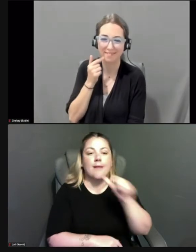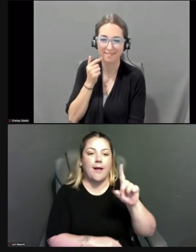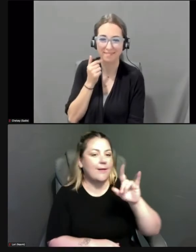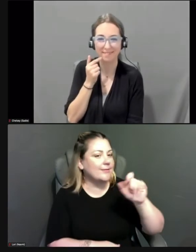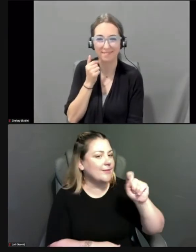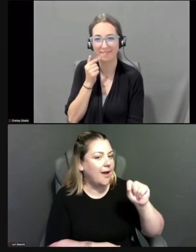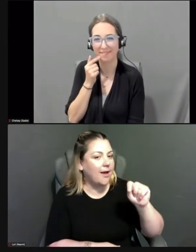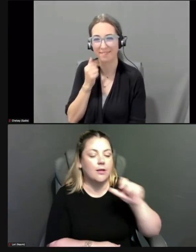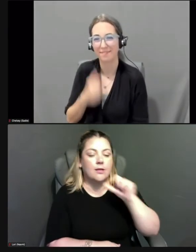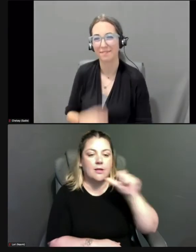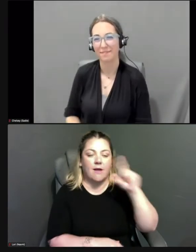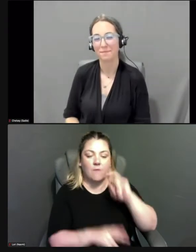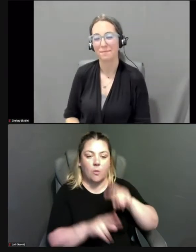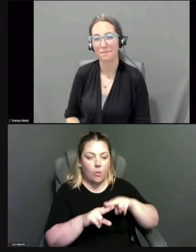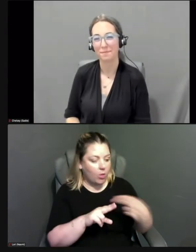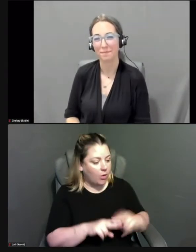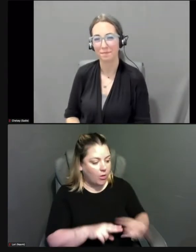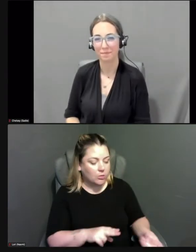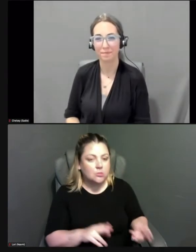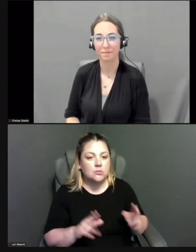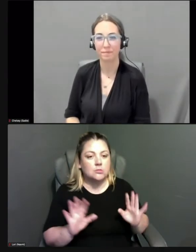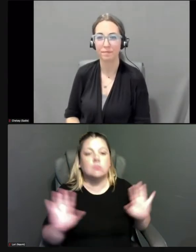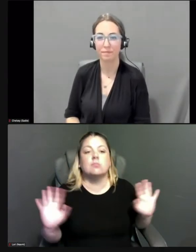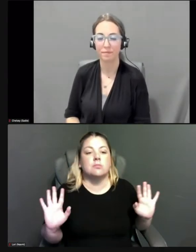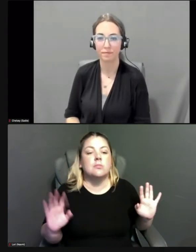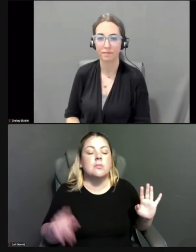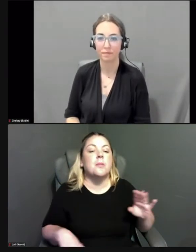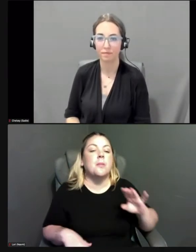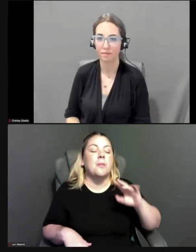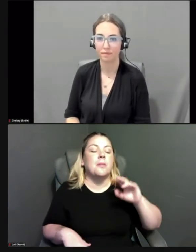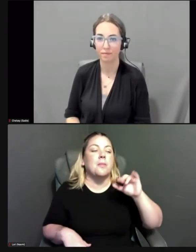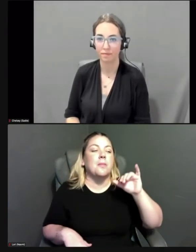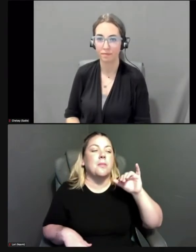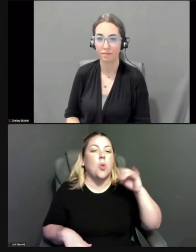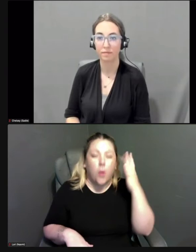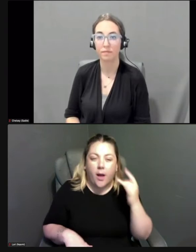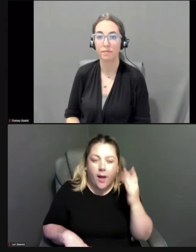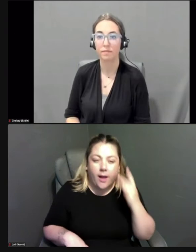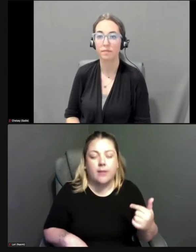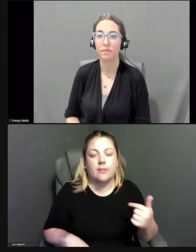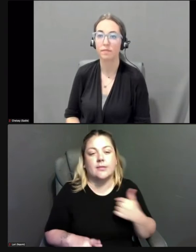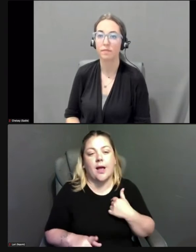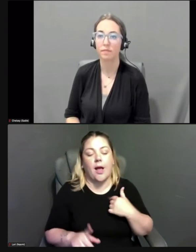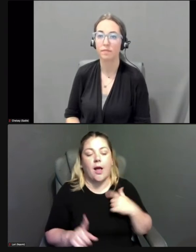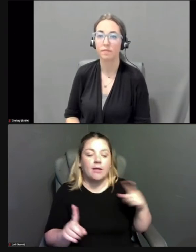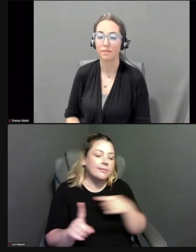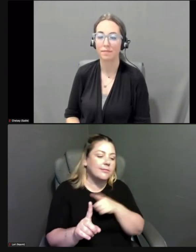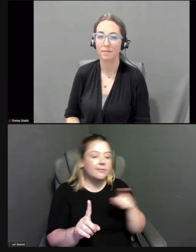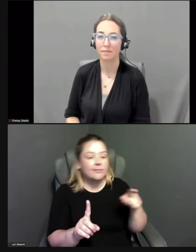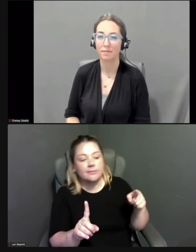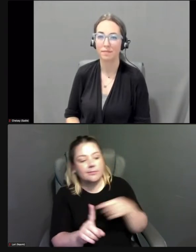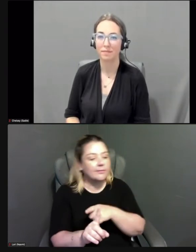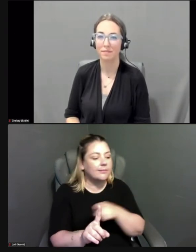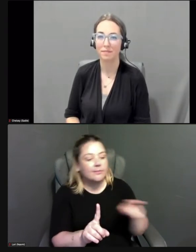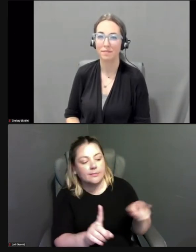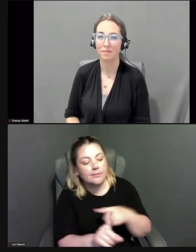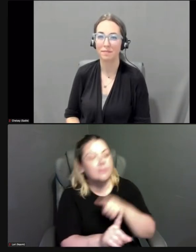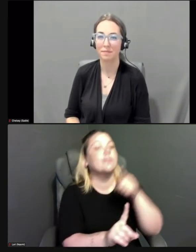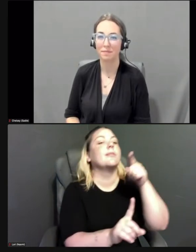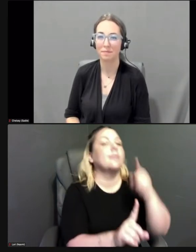it to be that. But it was only because I went about getting to it in such a roundabout way. Well, it's funny, like once I kind